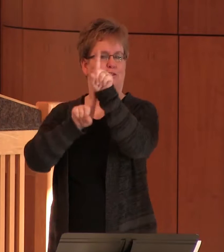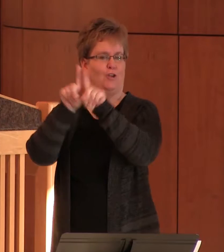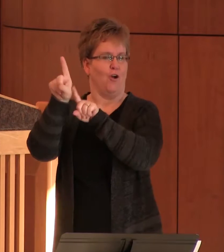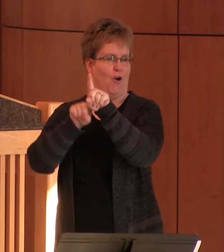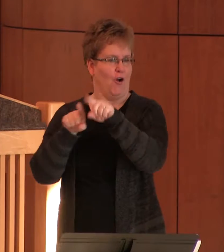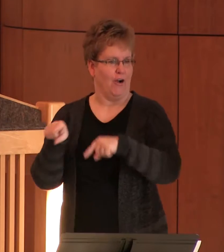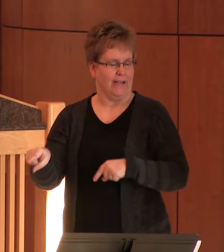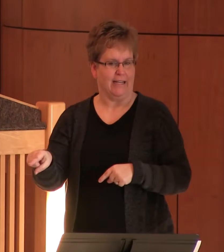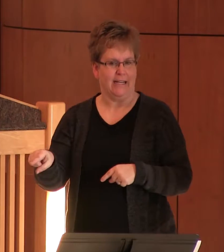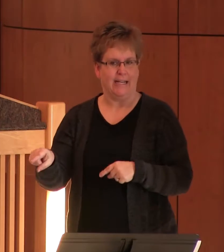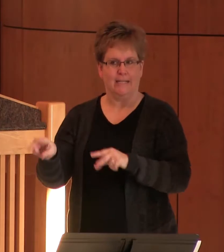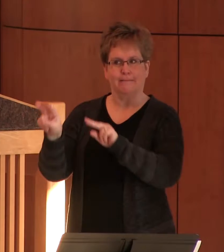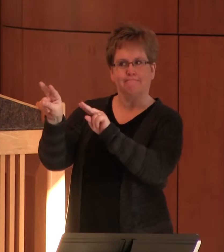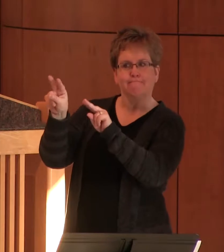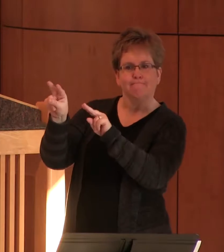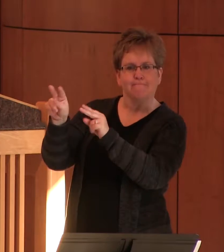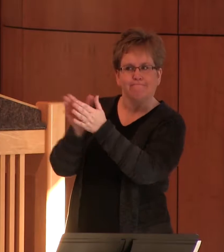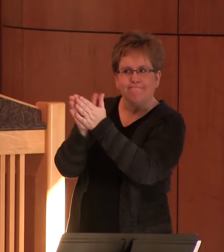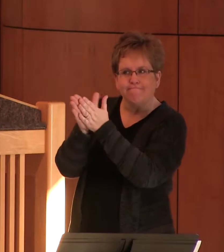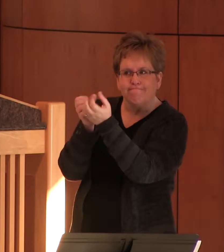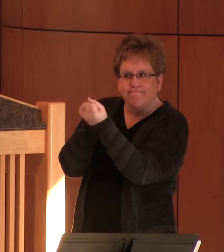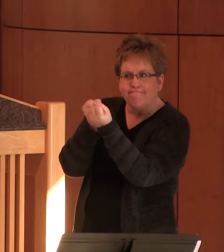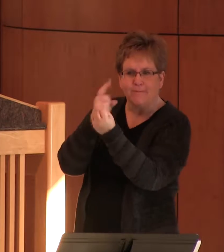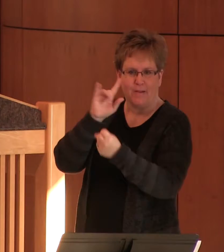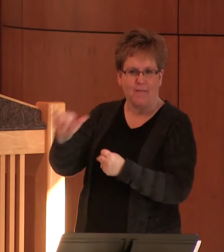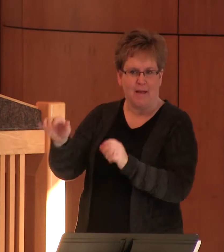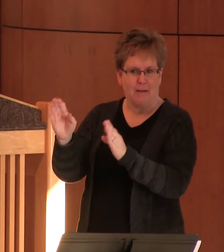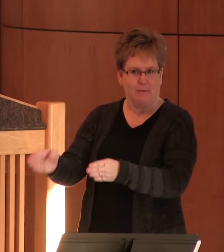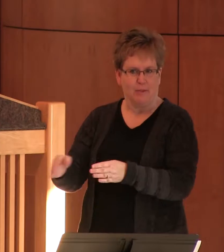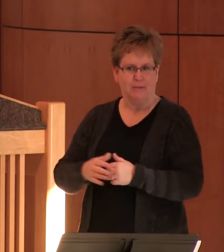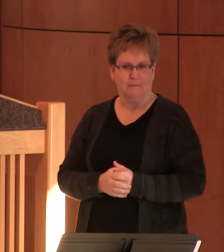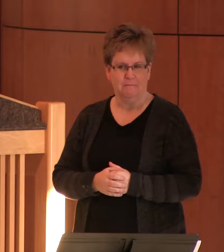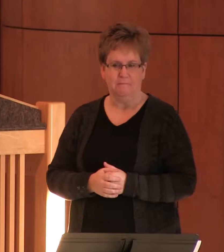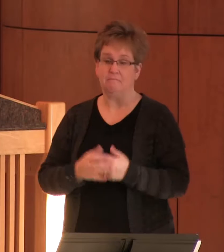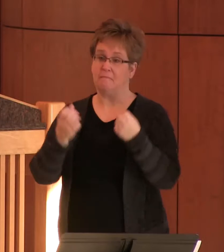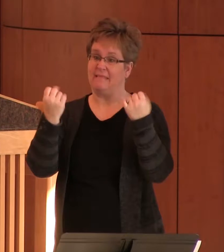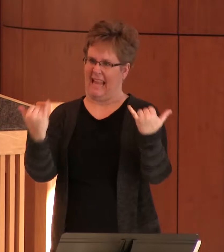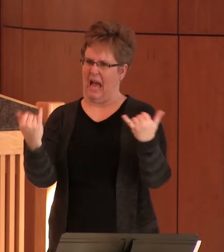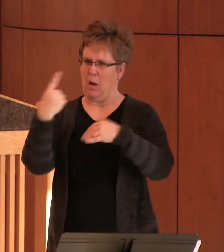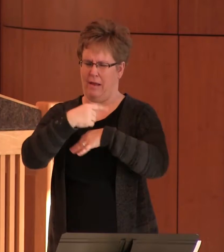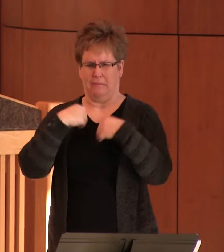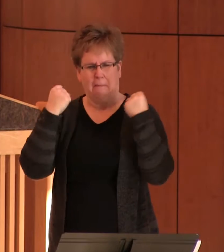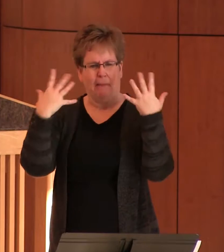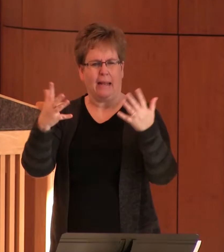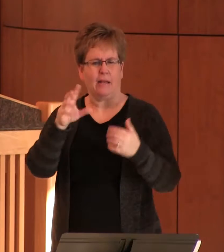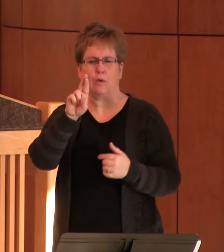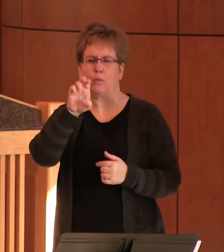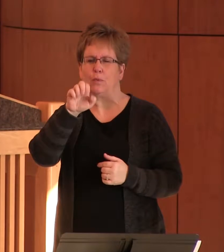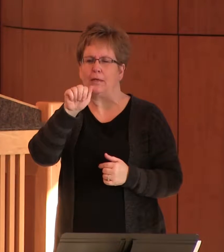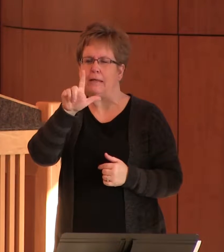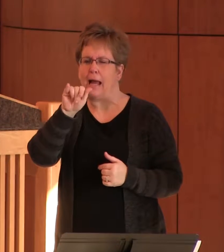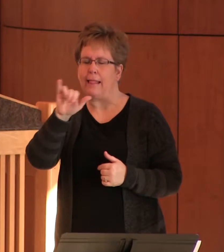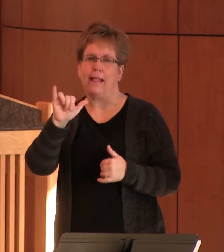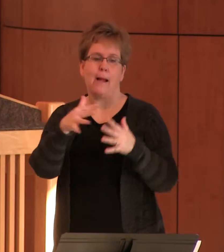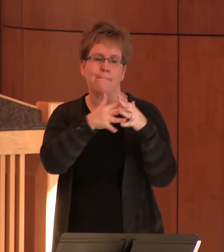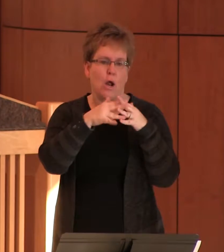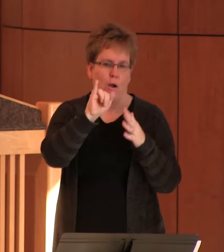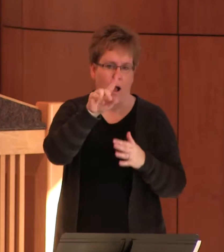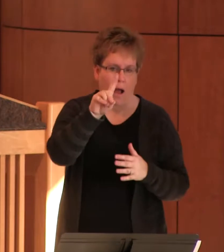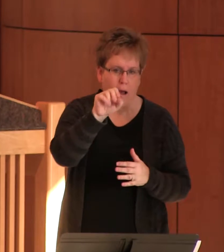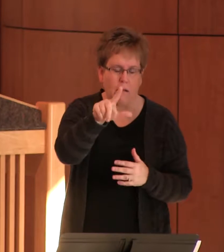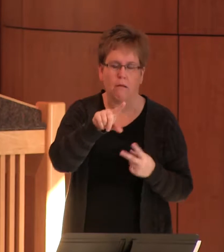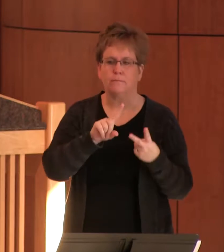the one whom we've been looking for. It's a precursor to a lot of those reality TV shows today, like American